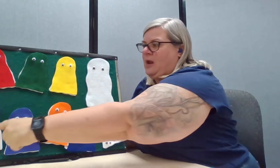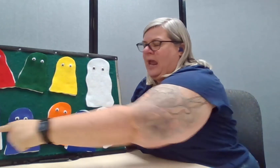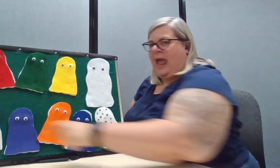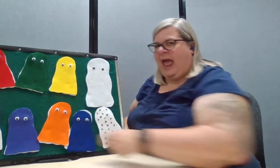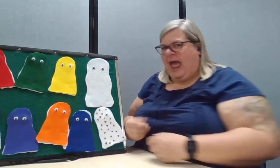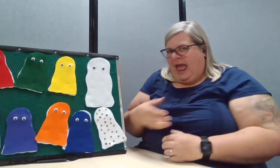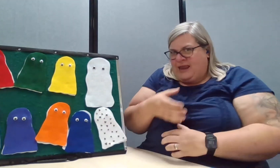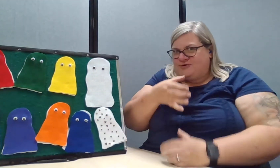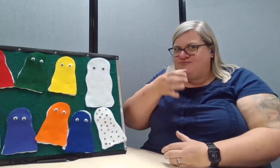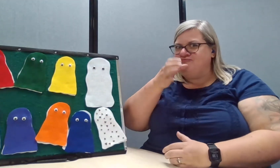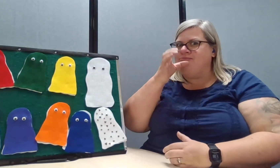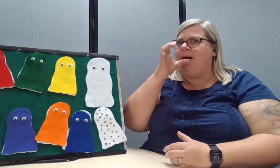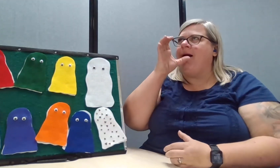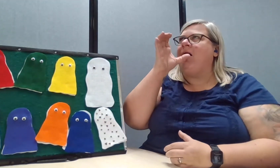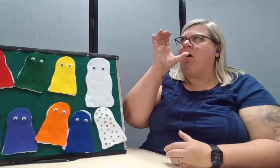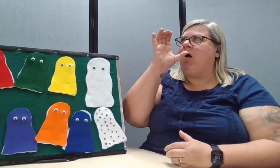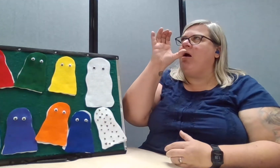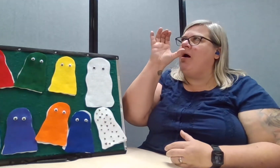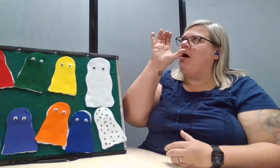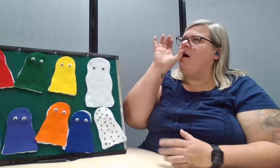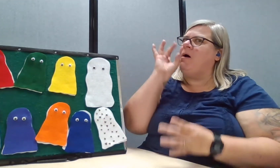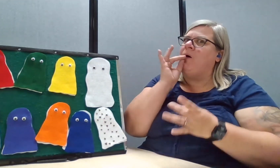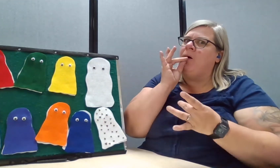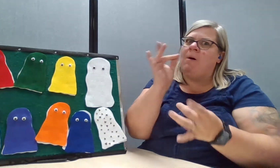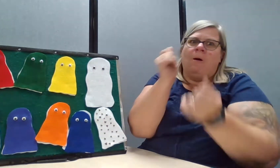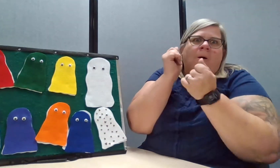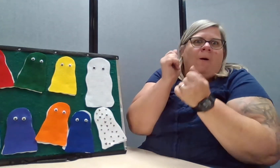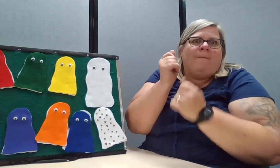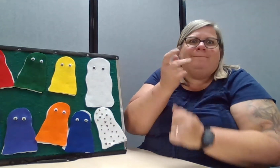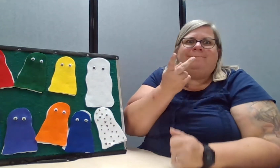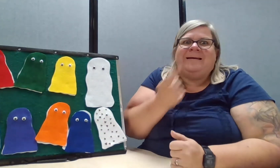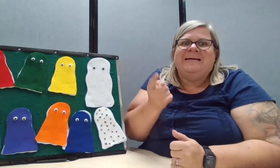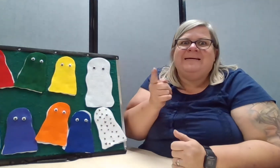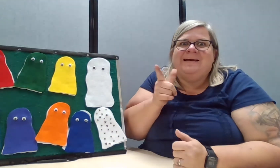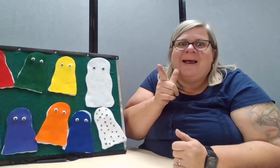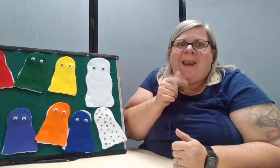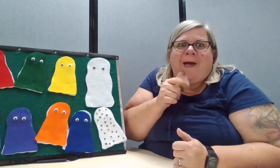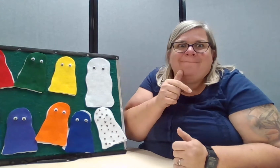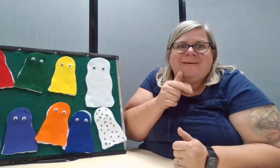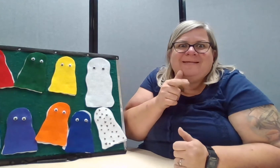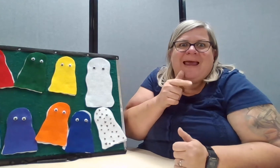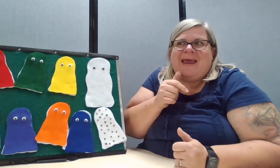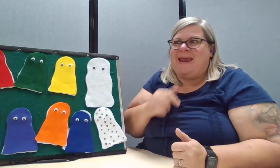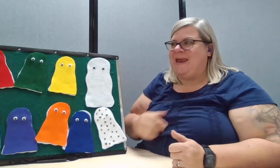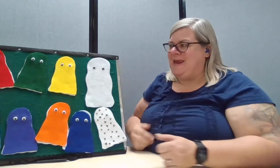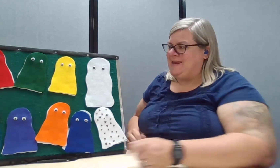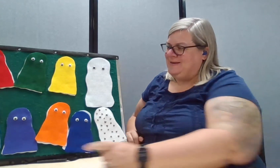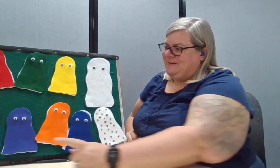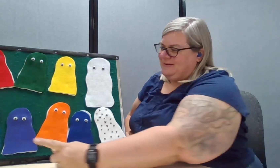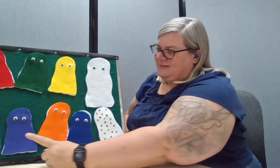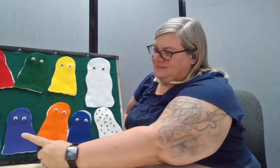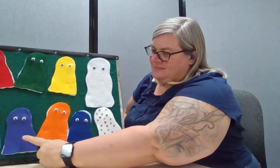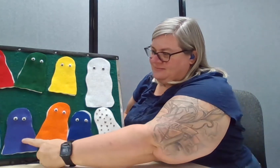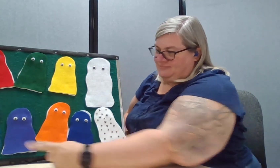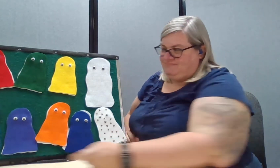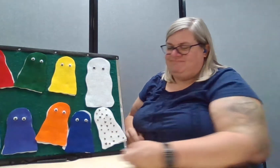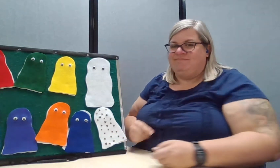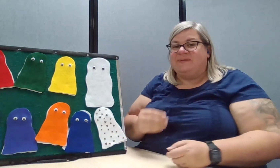Little ghost number 4 said, I drank delicious pink lemonade. Little ghost